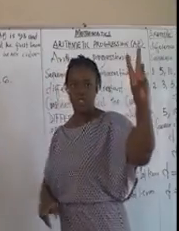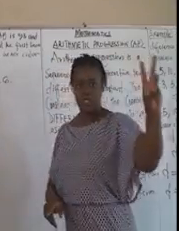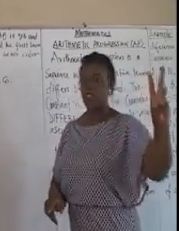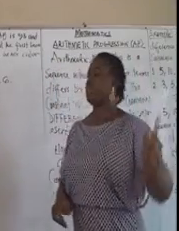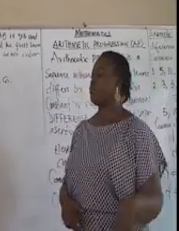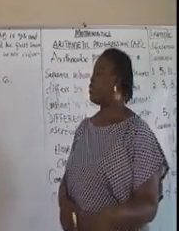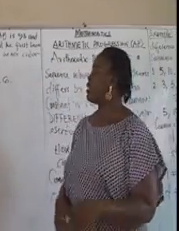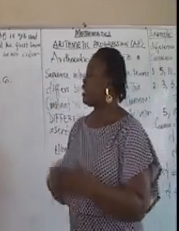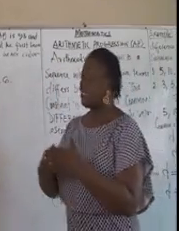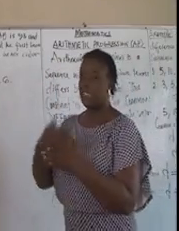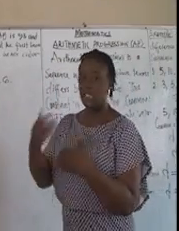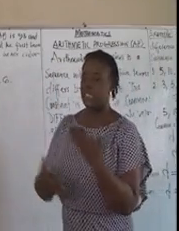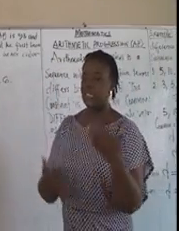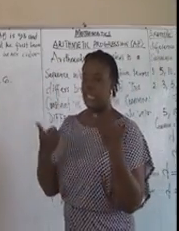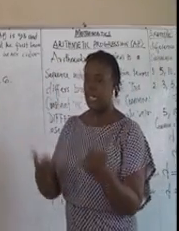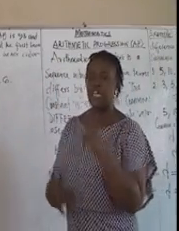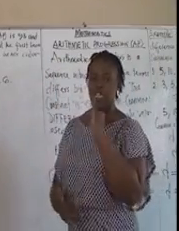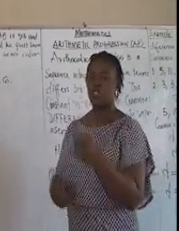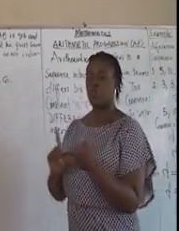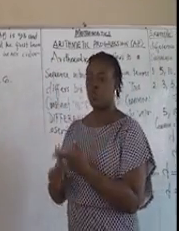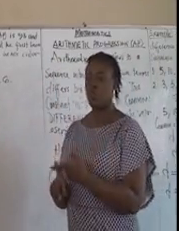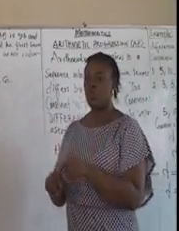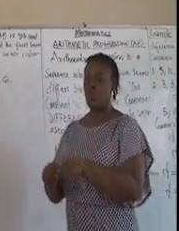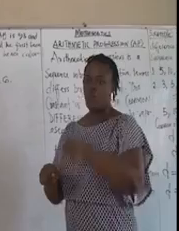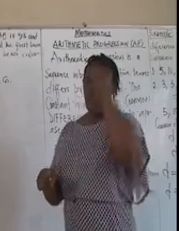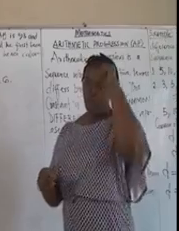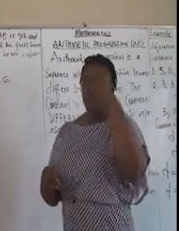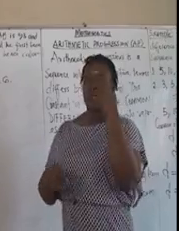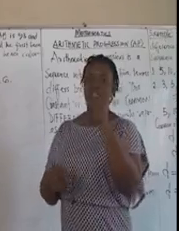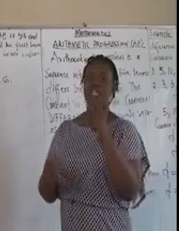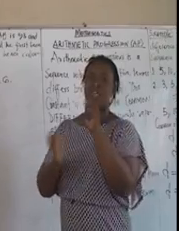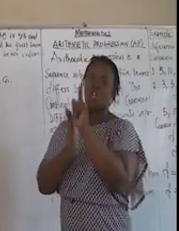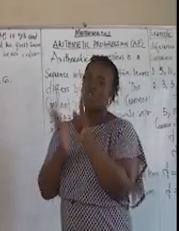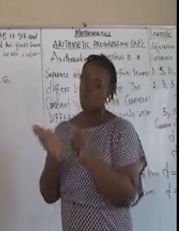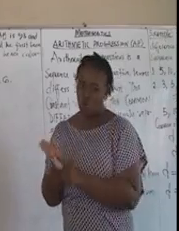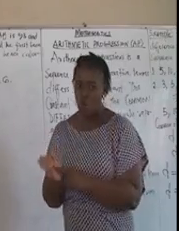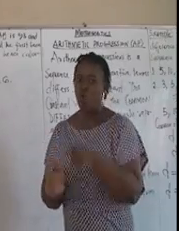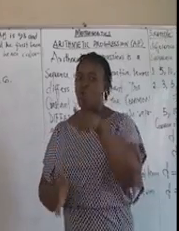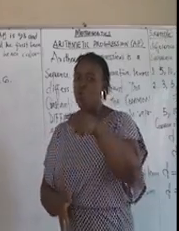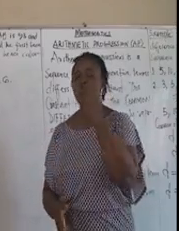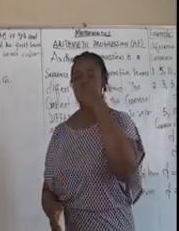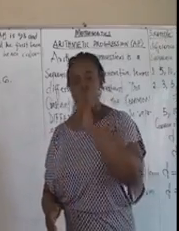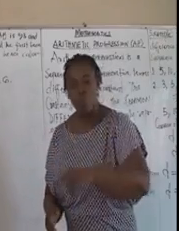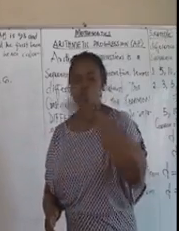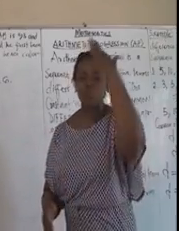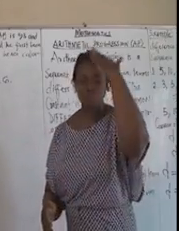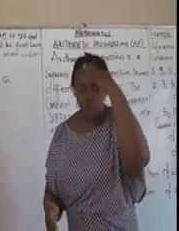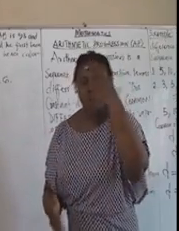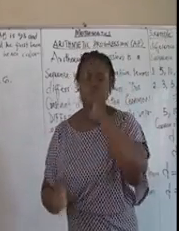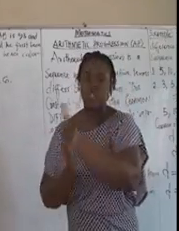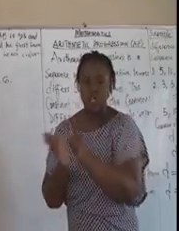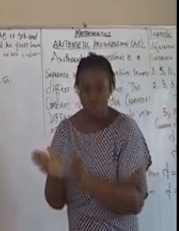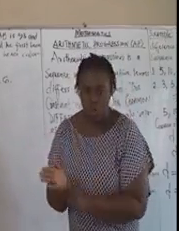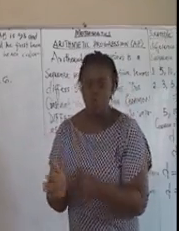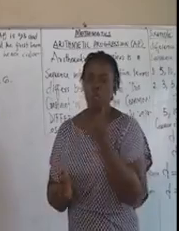The next thing to do is to recall the formula. Please, every student, viewer, you should be able to recall